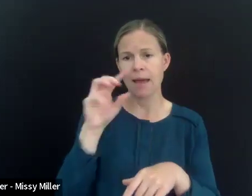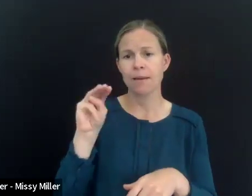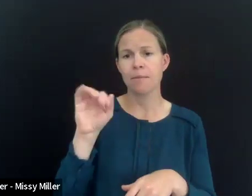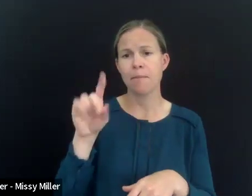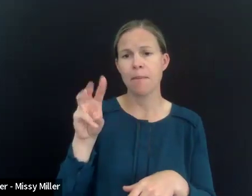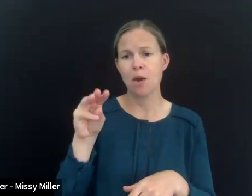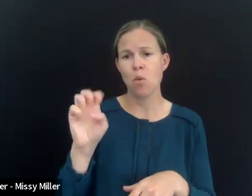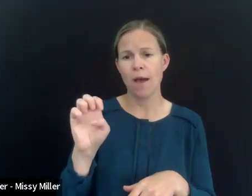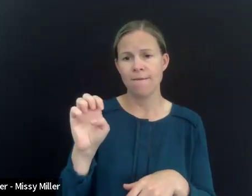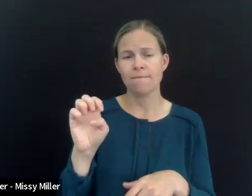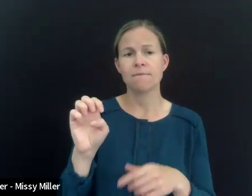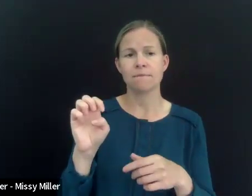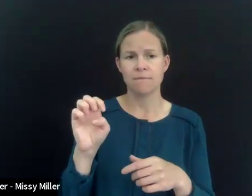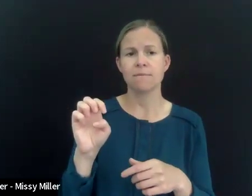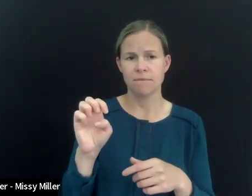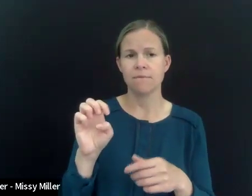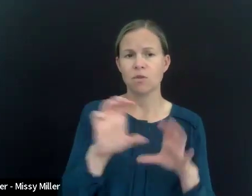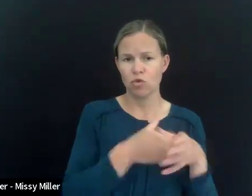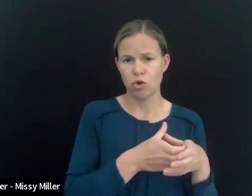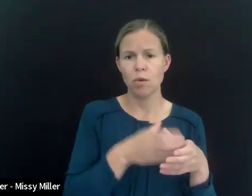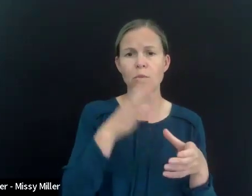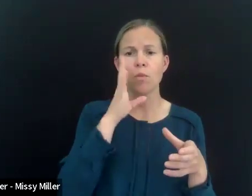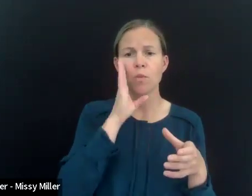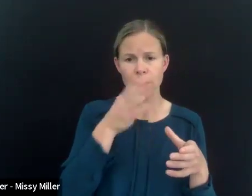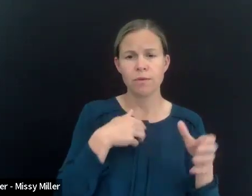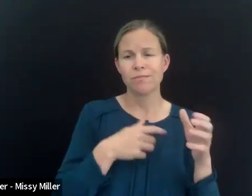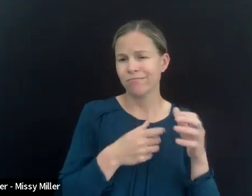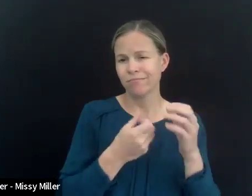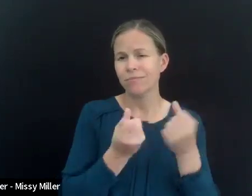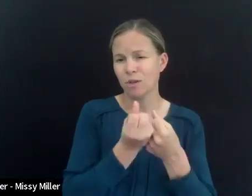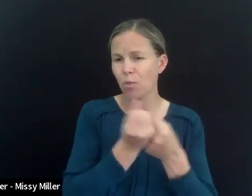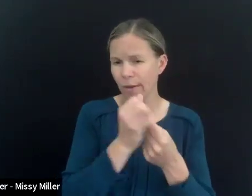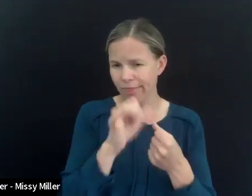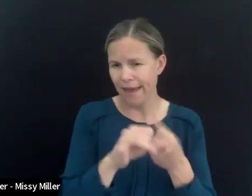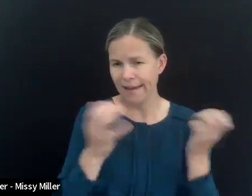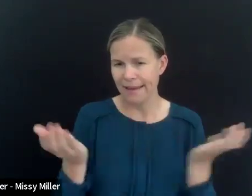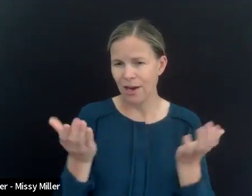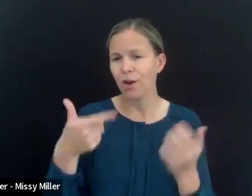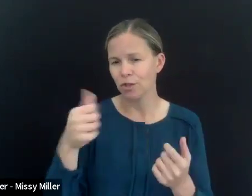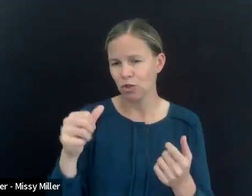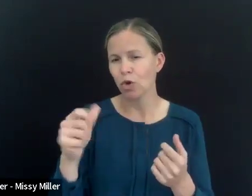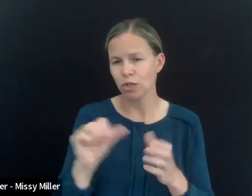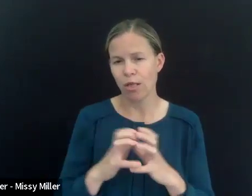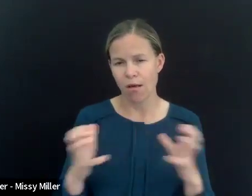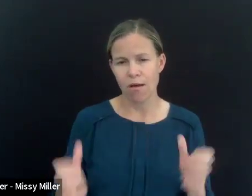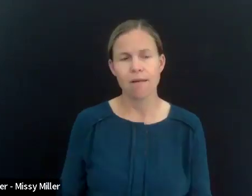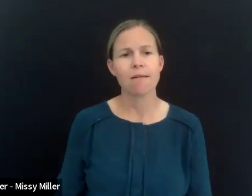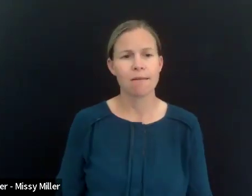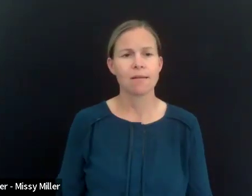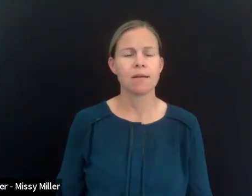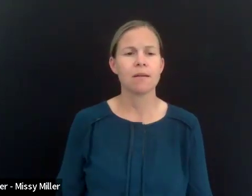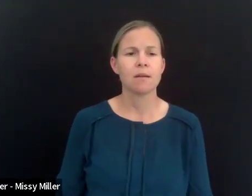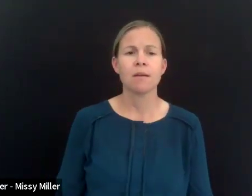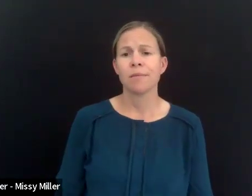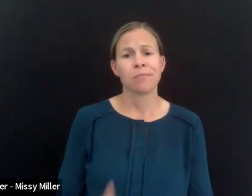Community Midwives Act, in particular here in Georgia. We've done a number of